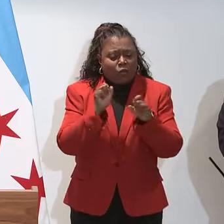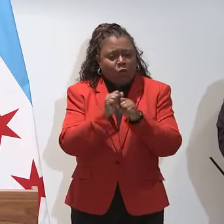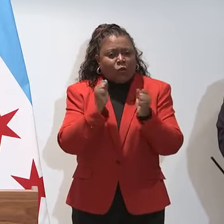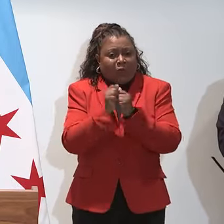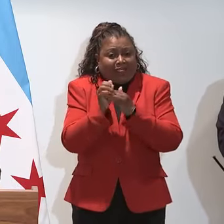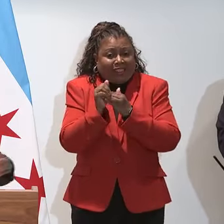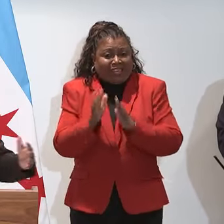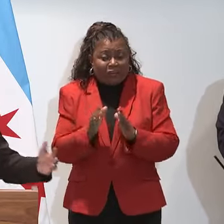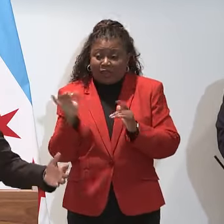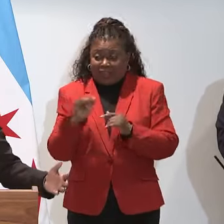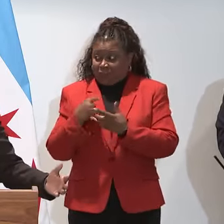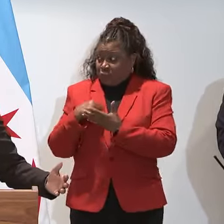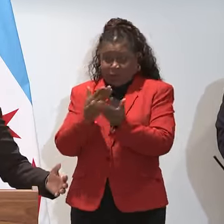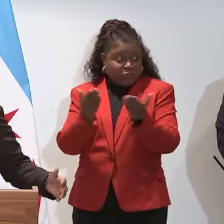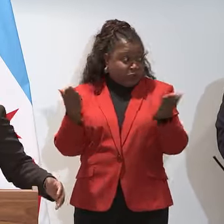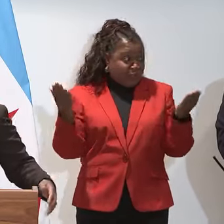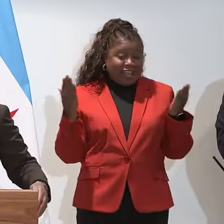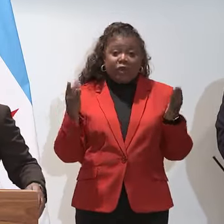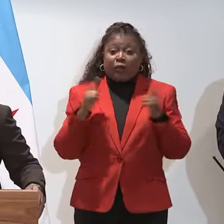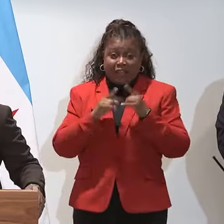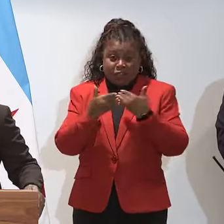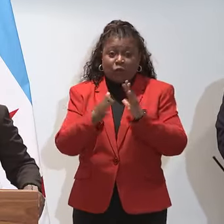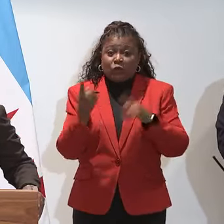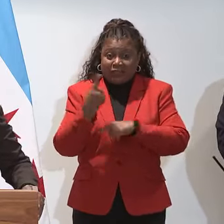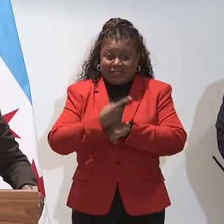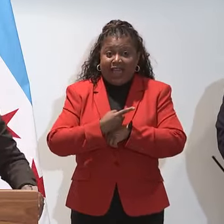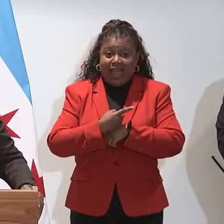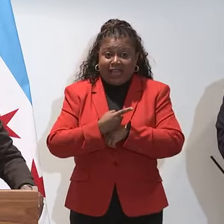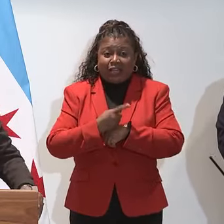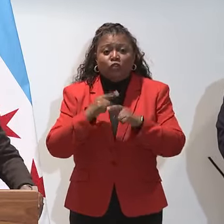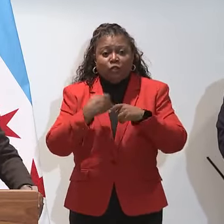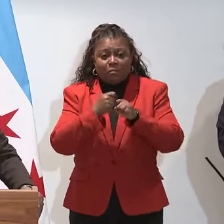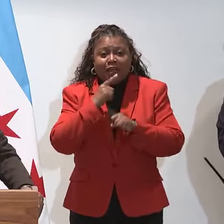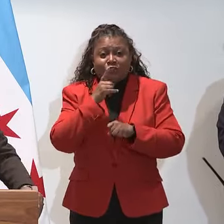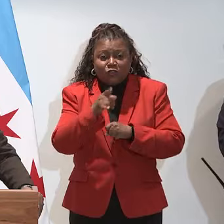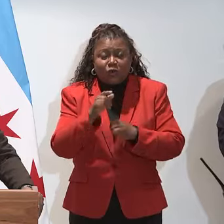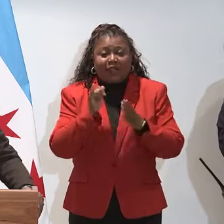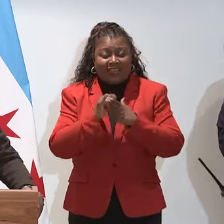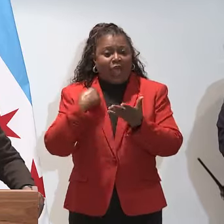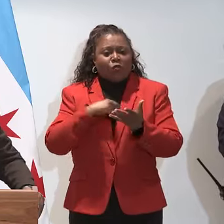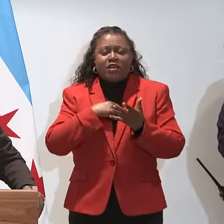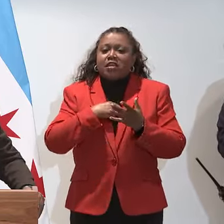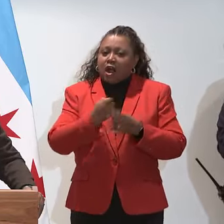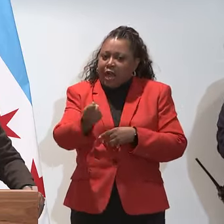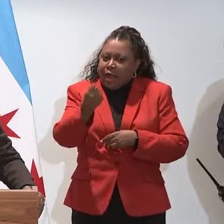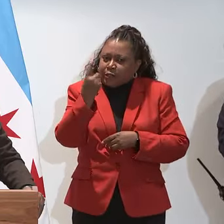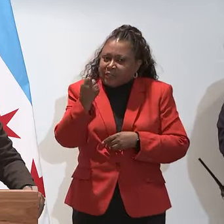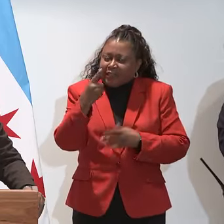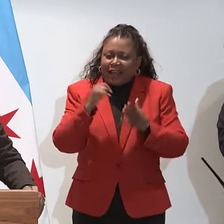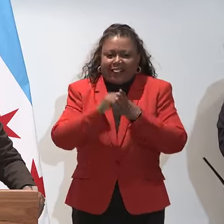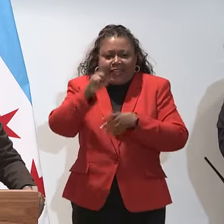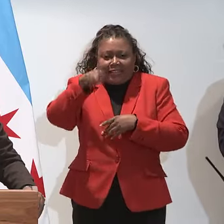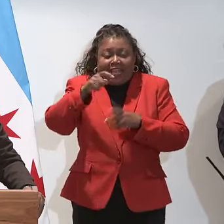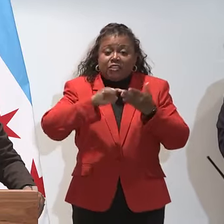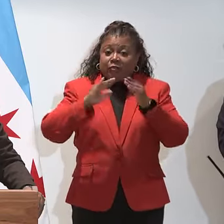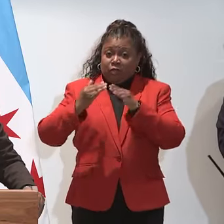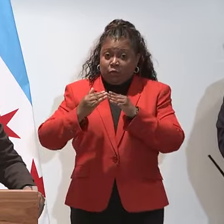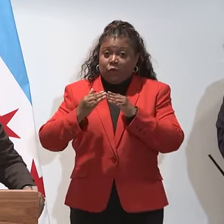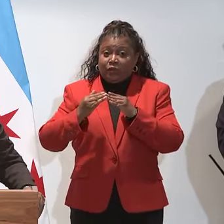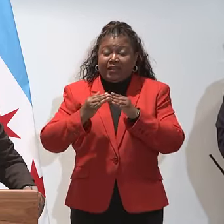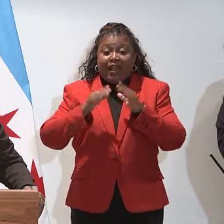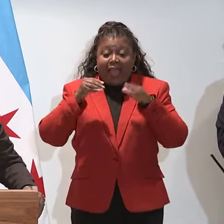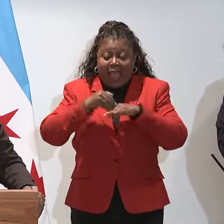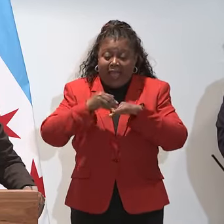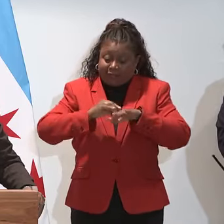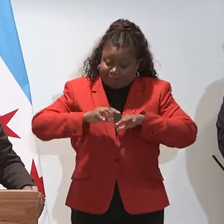with leaders like the ones that are here in the room today to make sure that we are understanding the needs of community